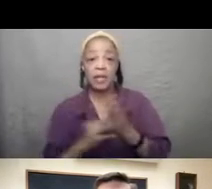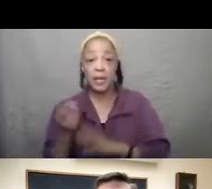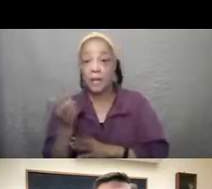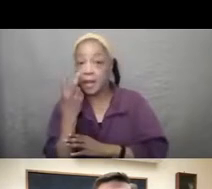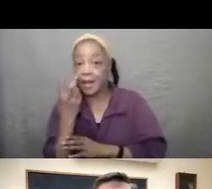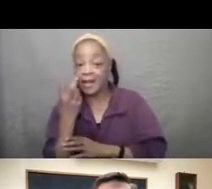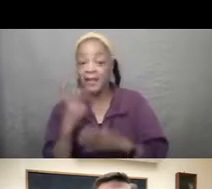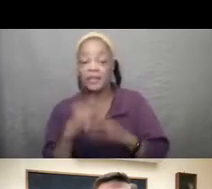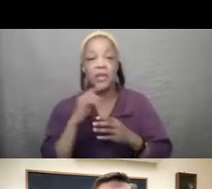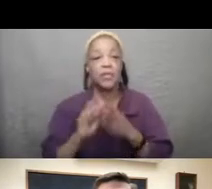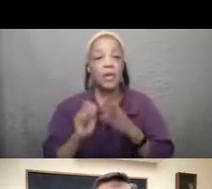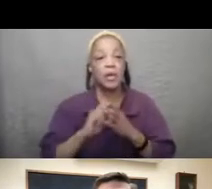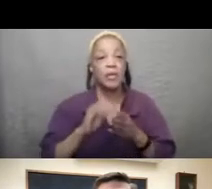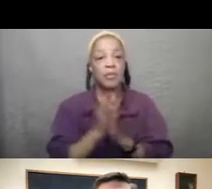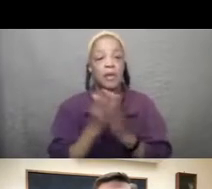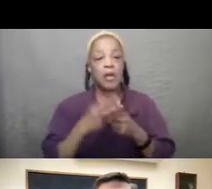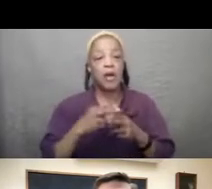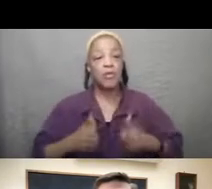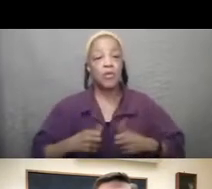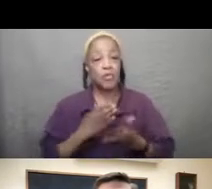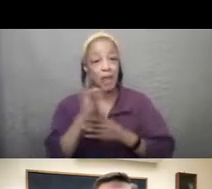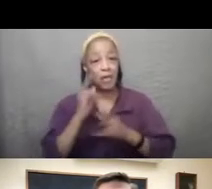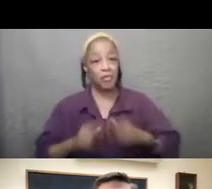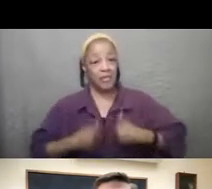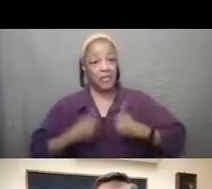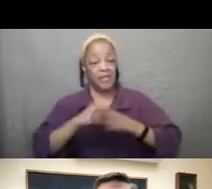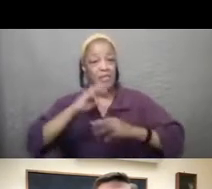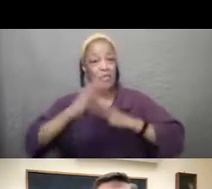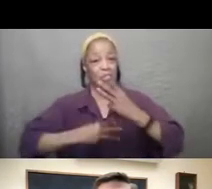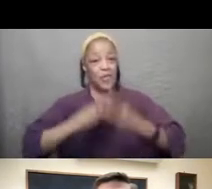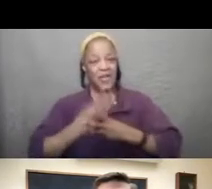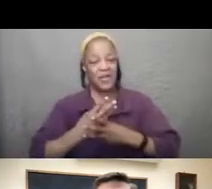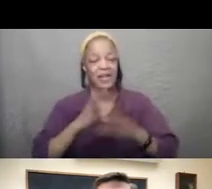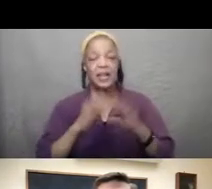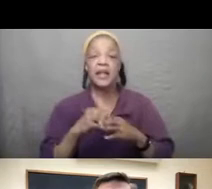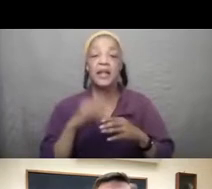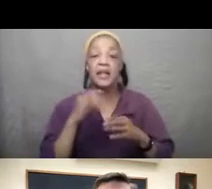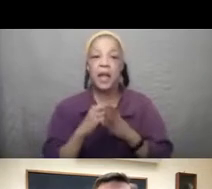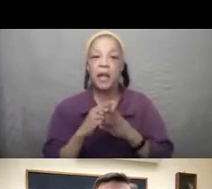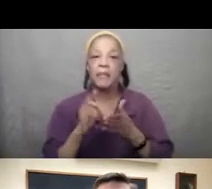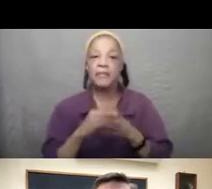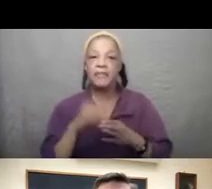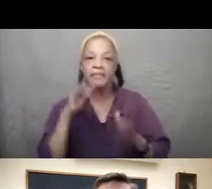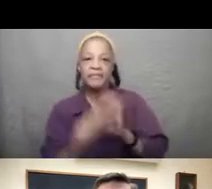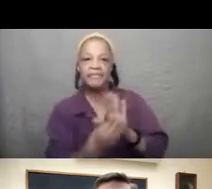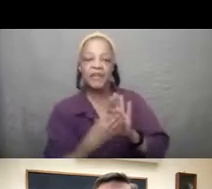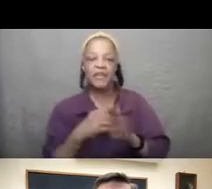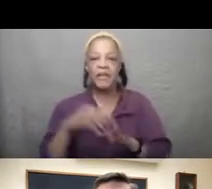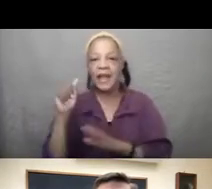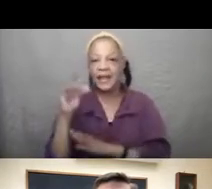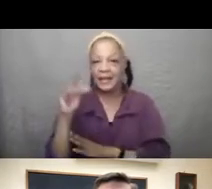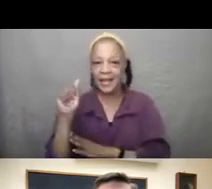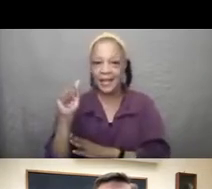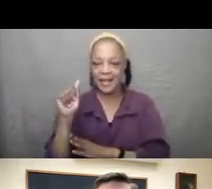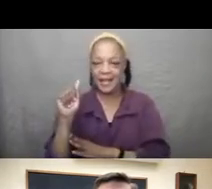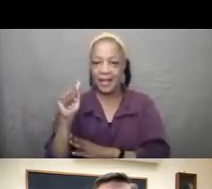to Live in the World. It would become a blueprint for the Americans with Disabilities Act decades later. Between those events, a